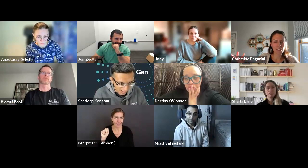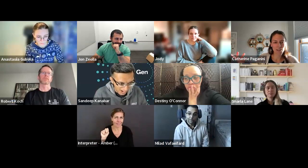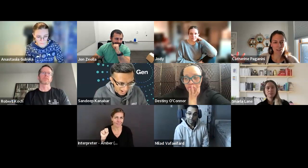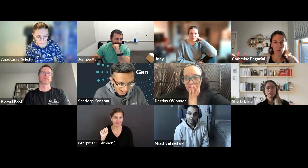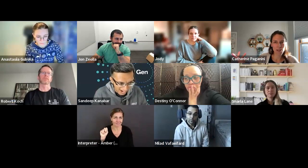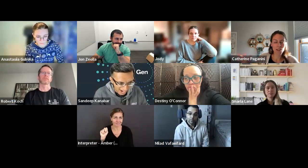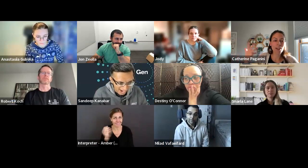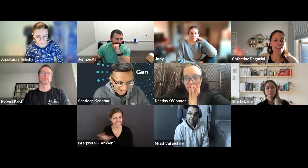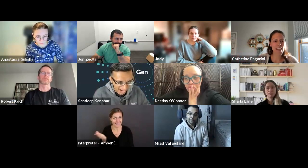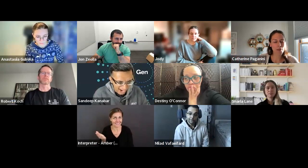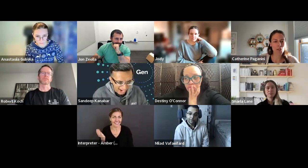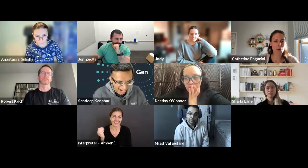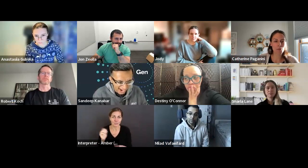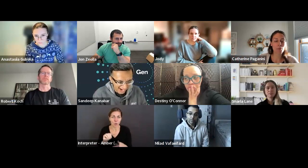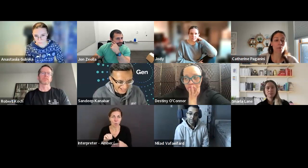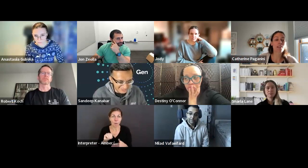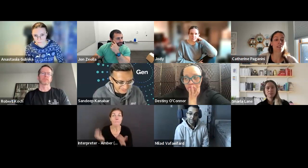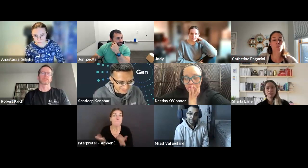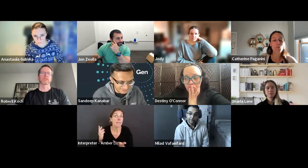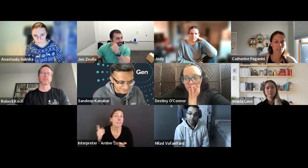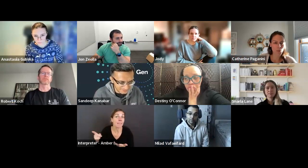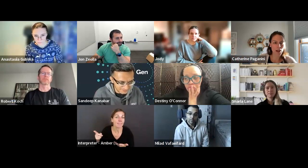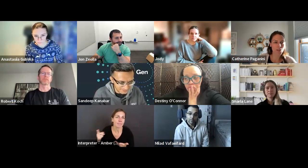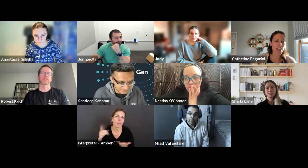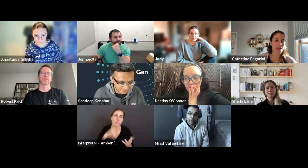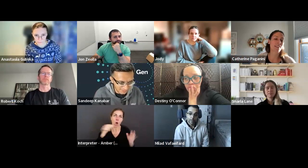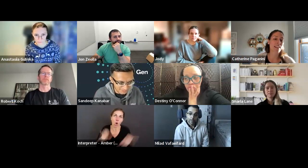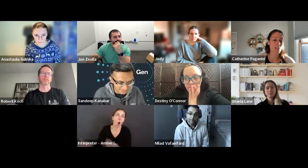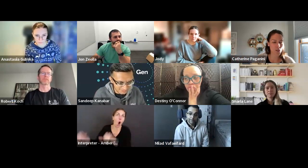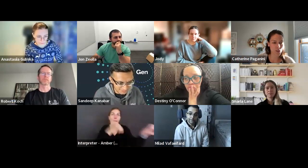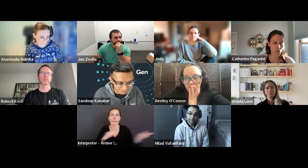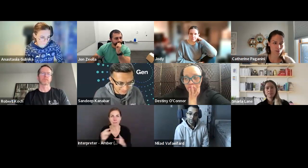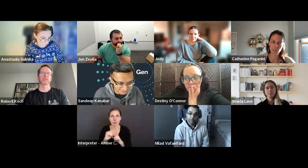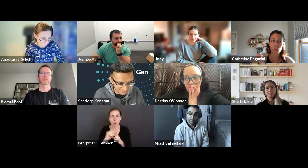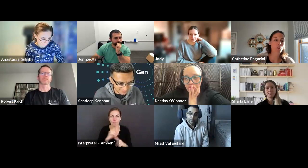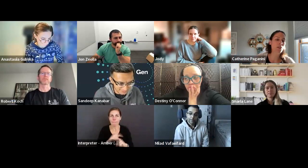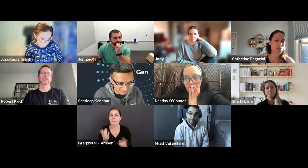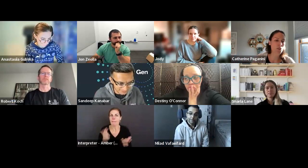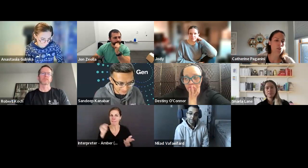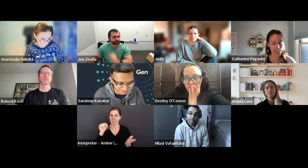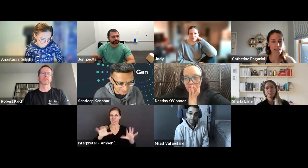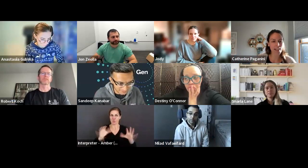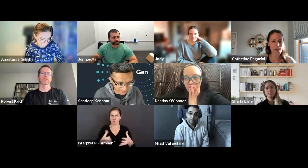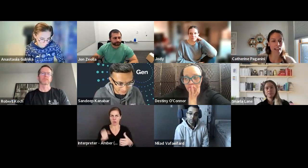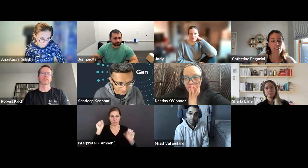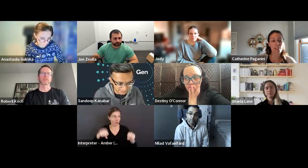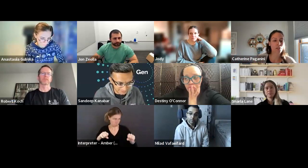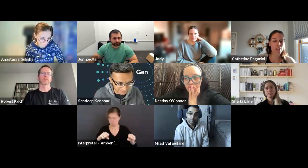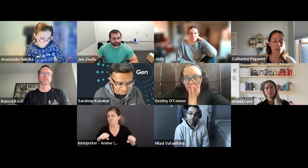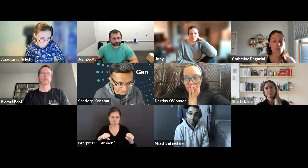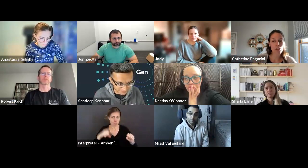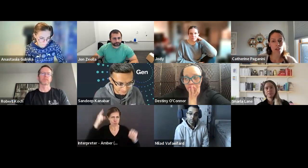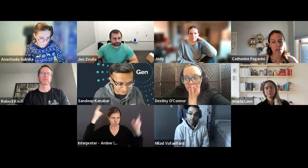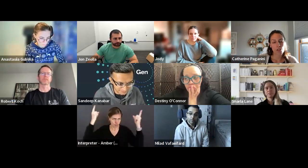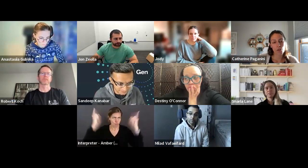not like, maybe they're not established terms, but maybe this group can somehow say like, let's just agree on doing it like that and